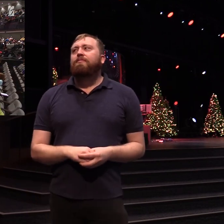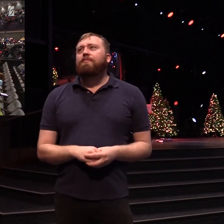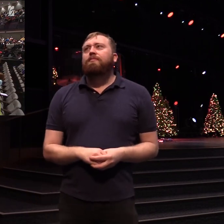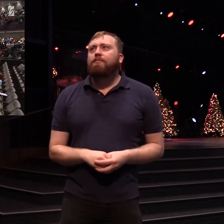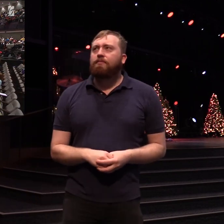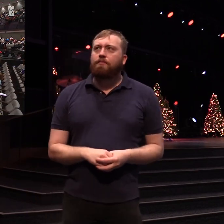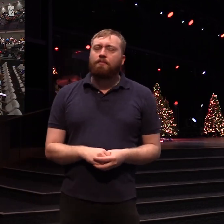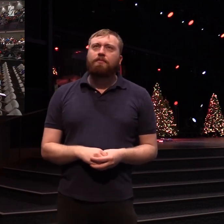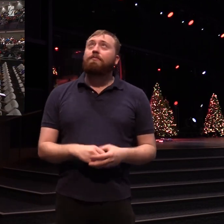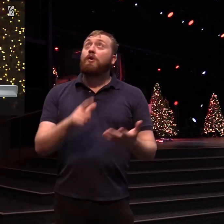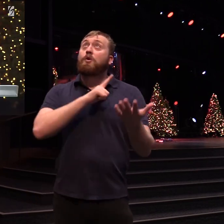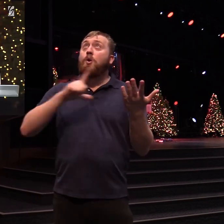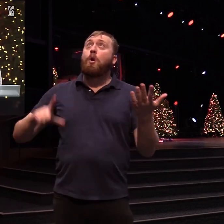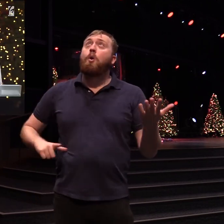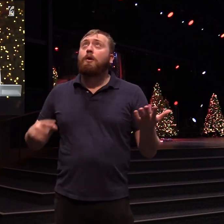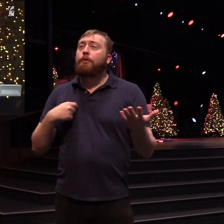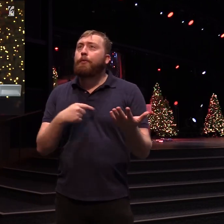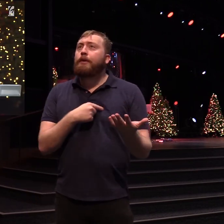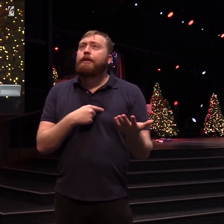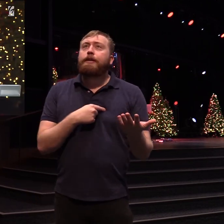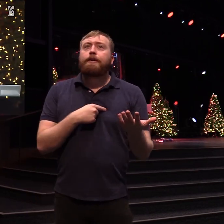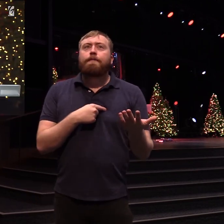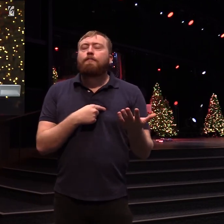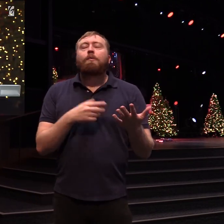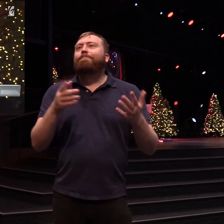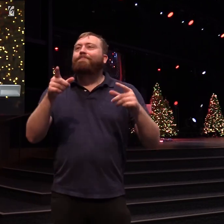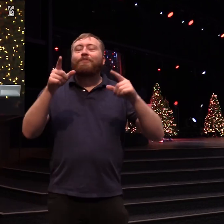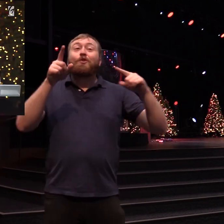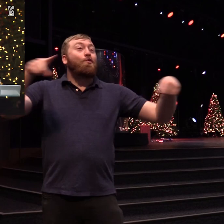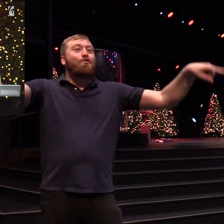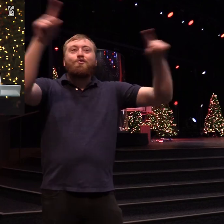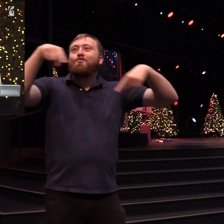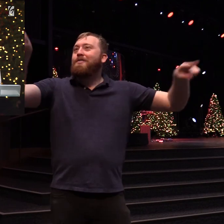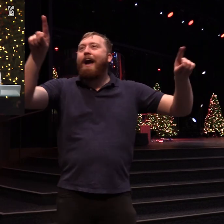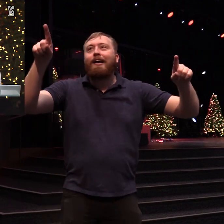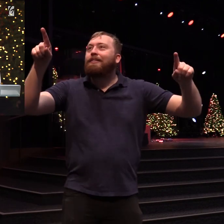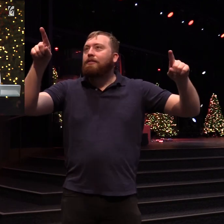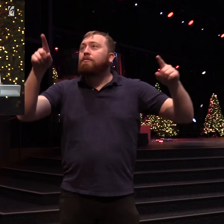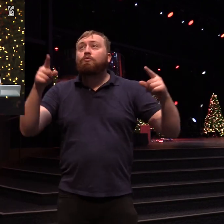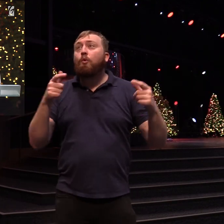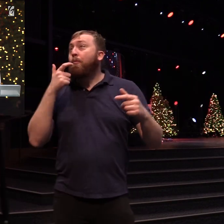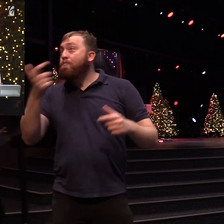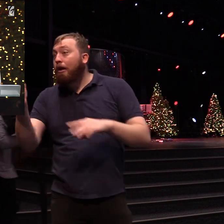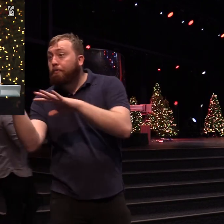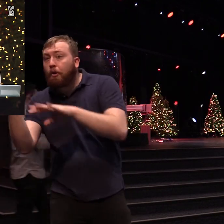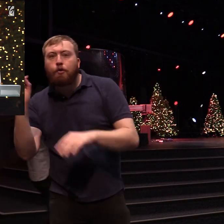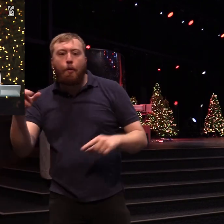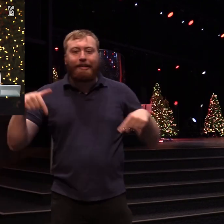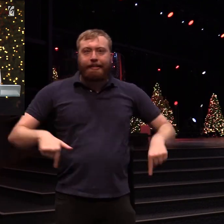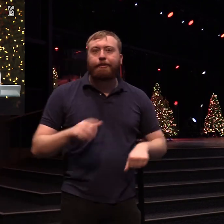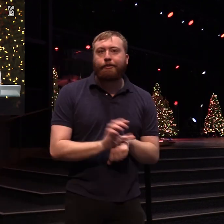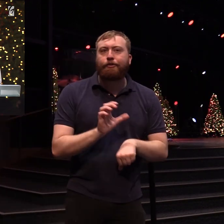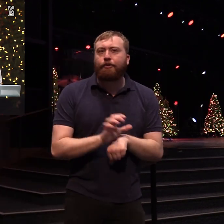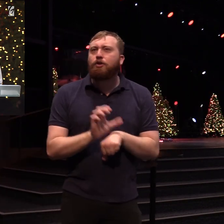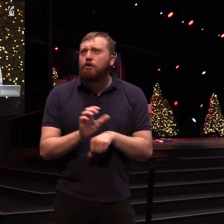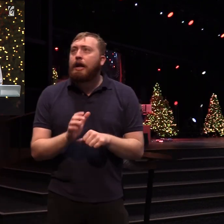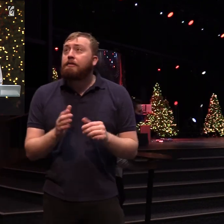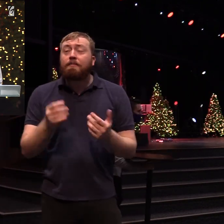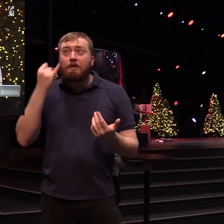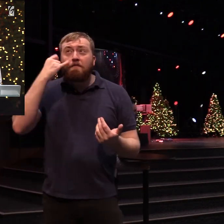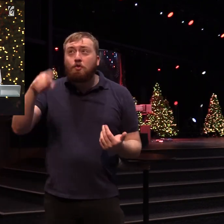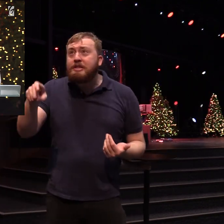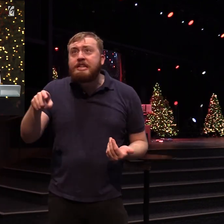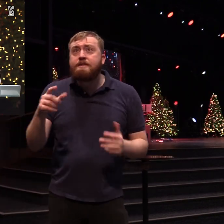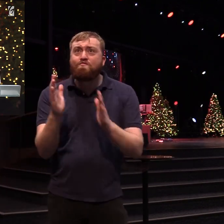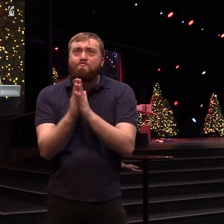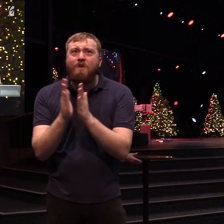And I want to invite you right now, whether you're here with us in person or you're at home, to turn your attention to the Lord again. And I want to ask you if you have any need for prayer.